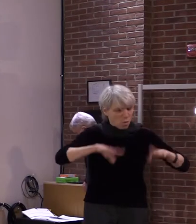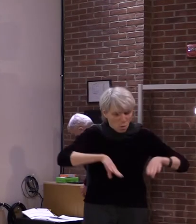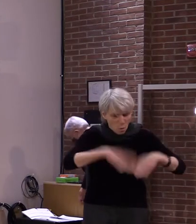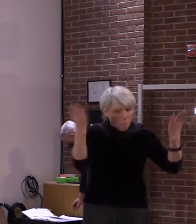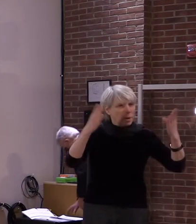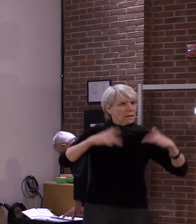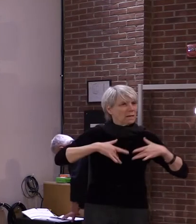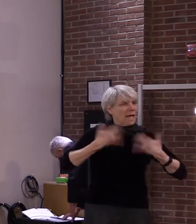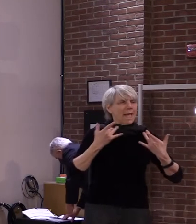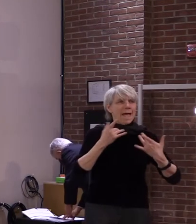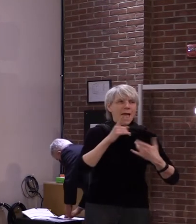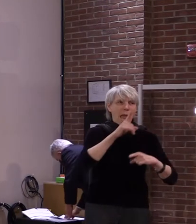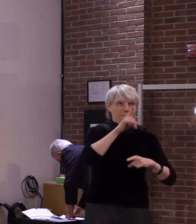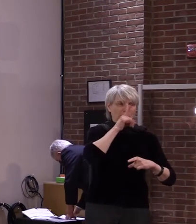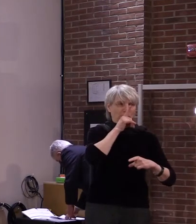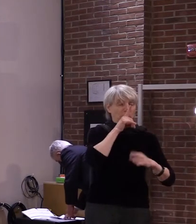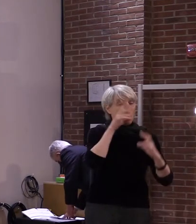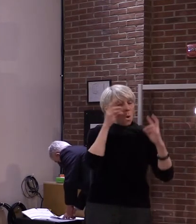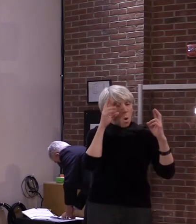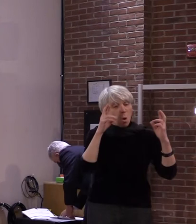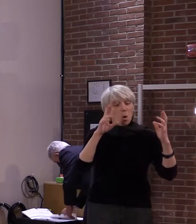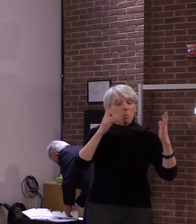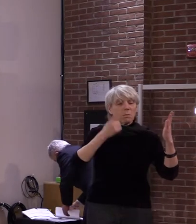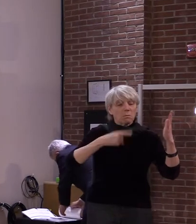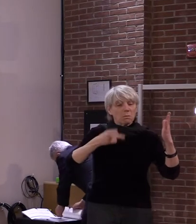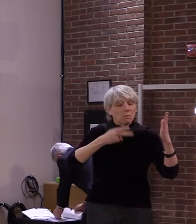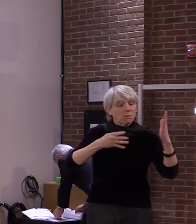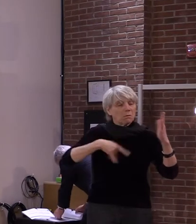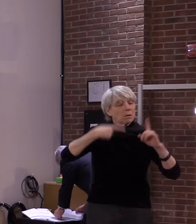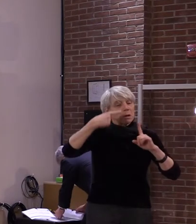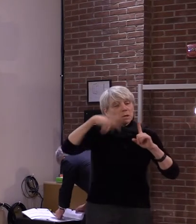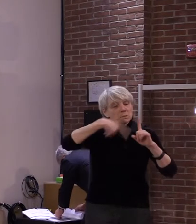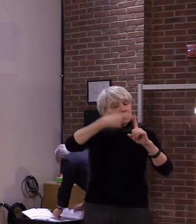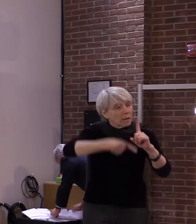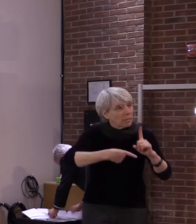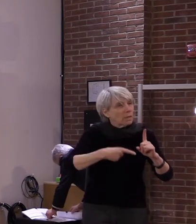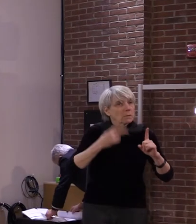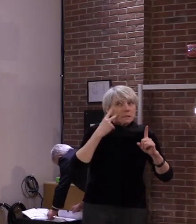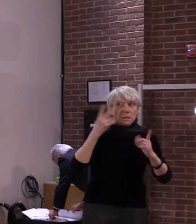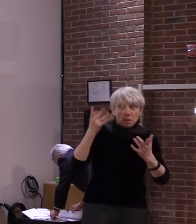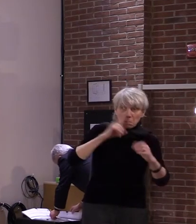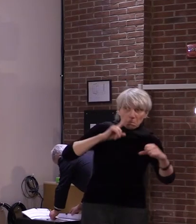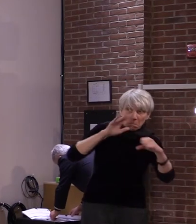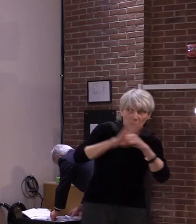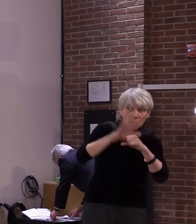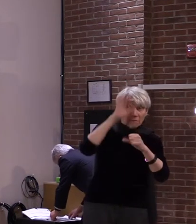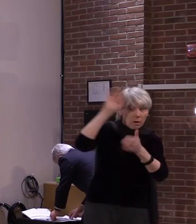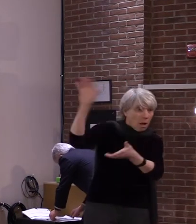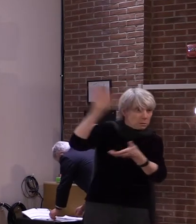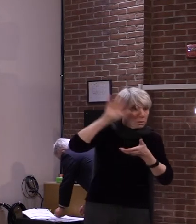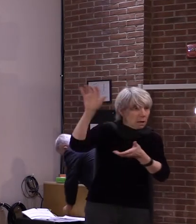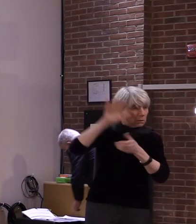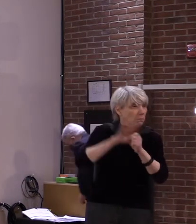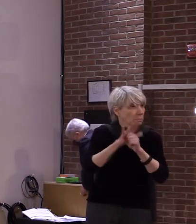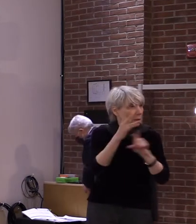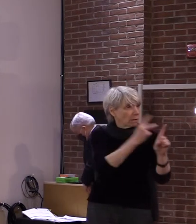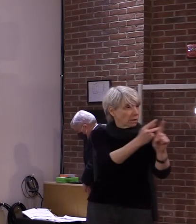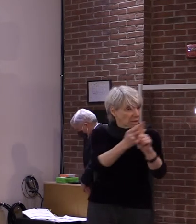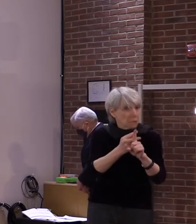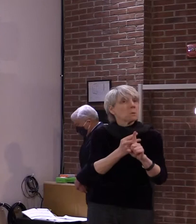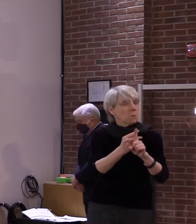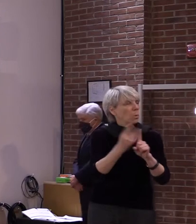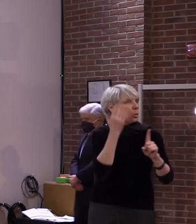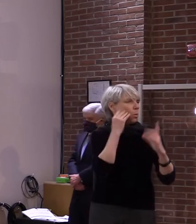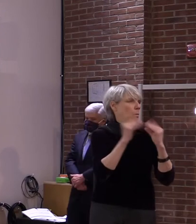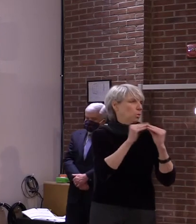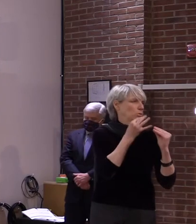to to have more faith in the process and again the supply coming in to the state from the federal government um secretary